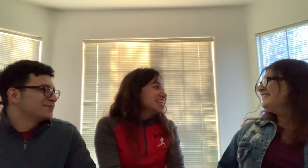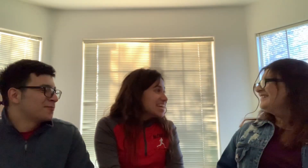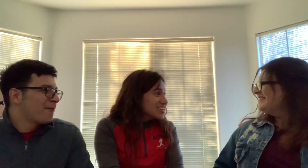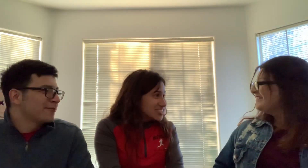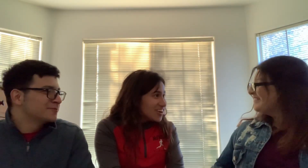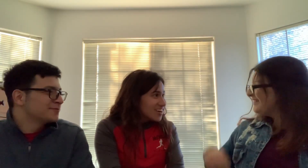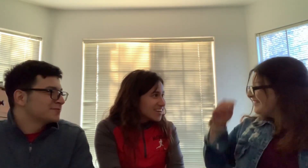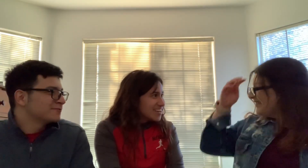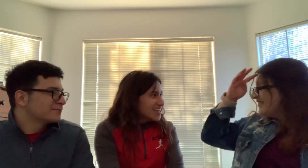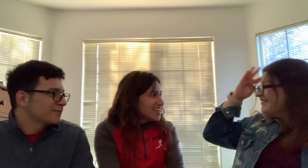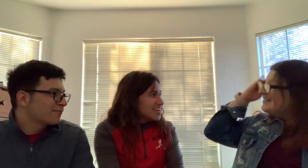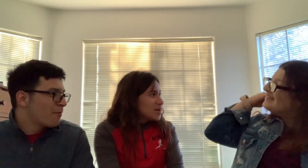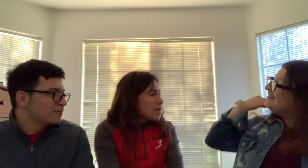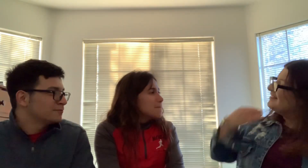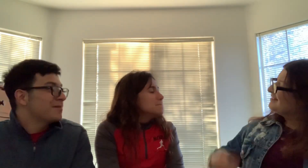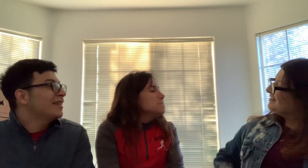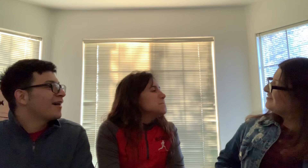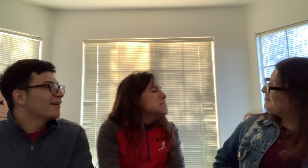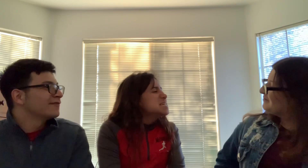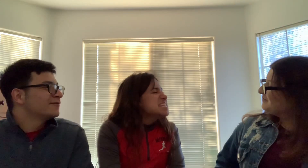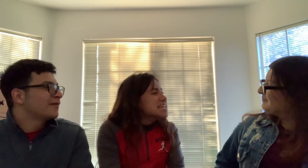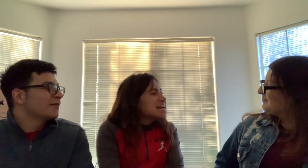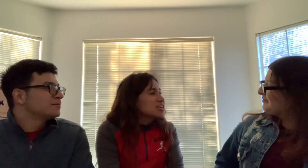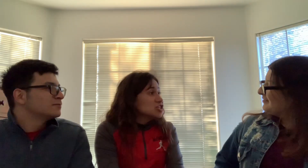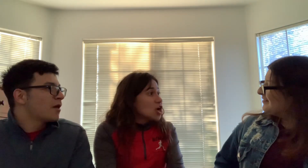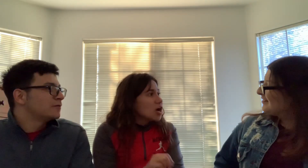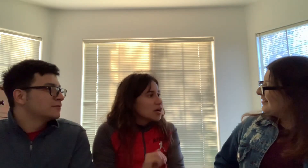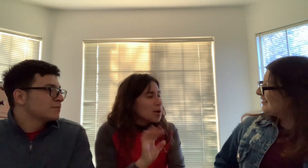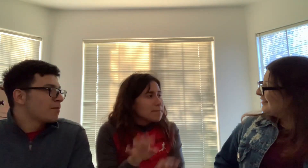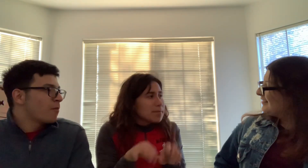Mila, your dog. Mila, your dog.